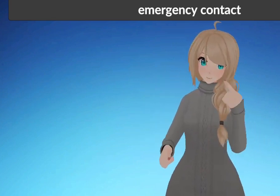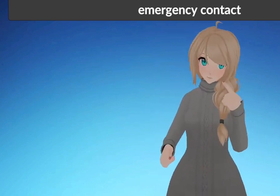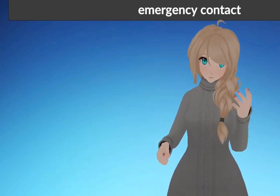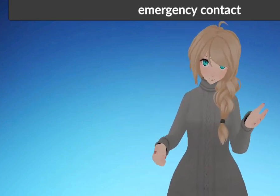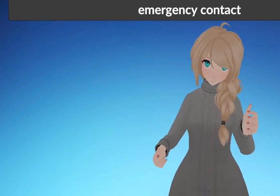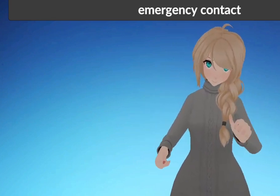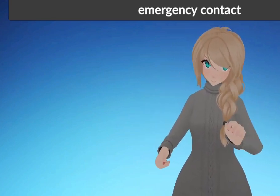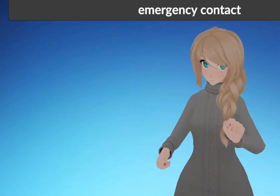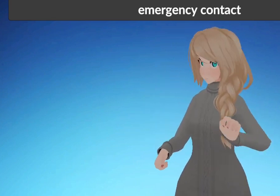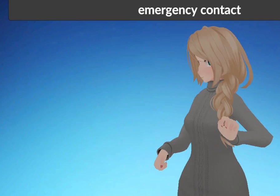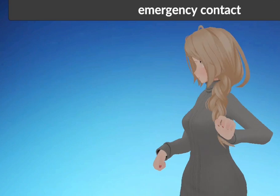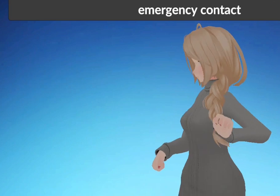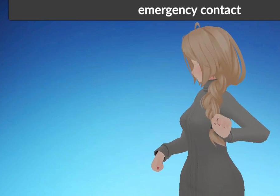Easy.